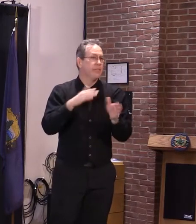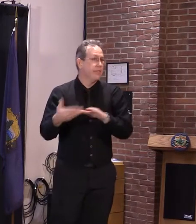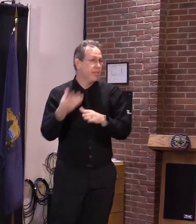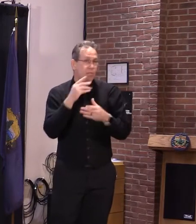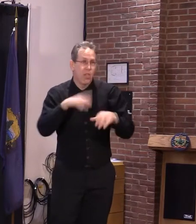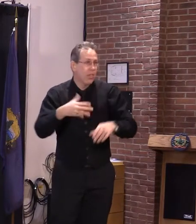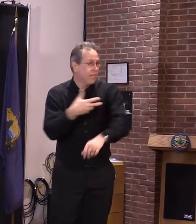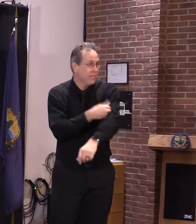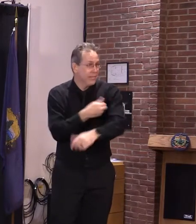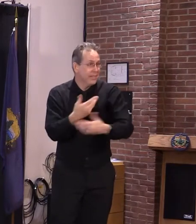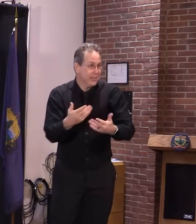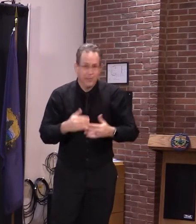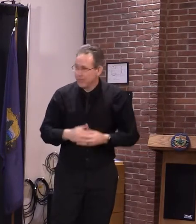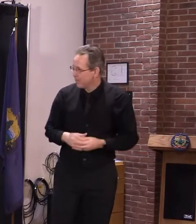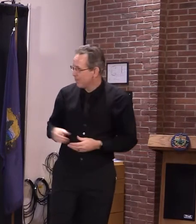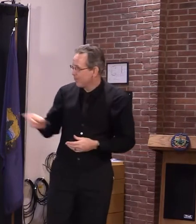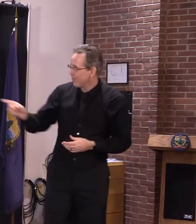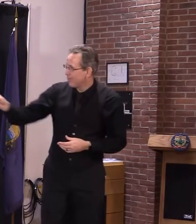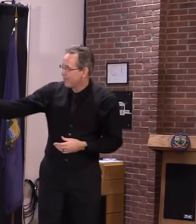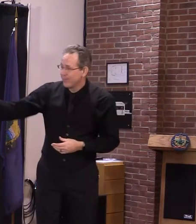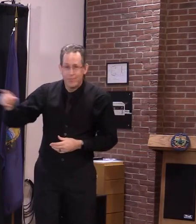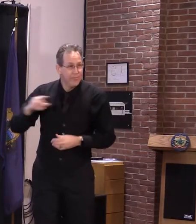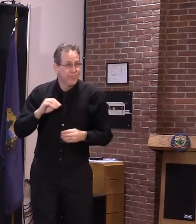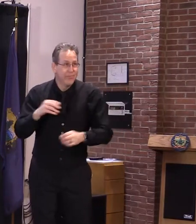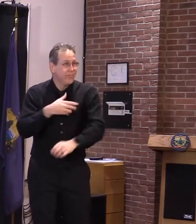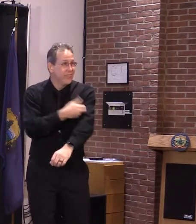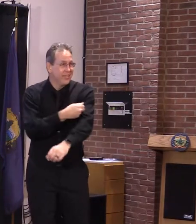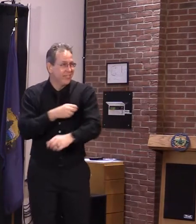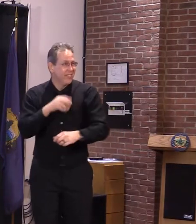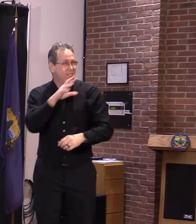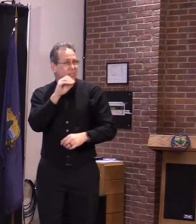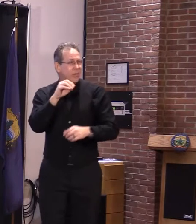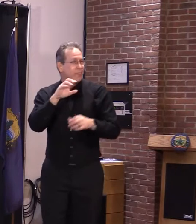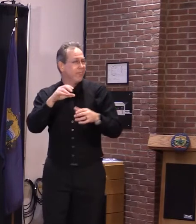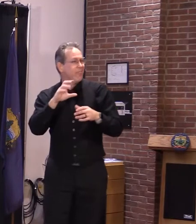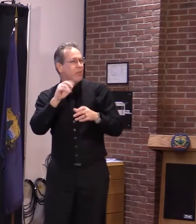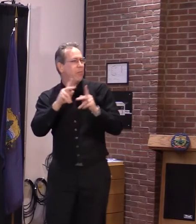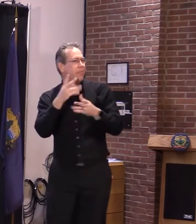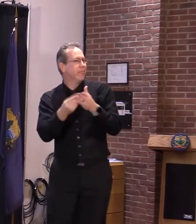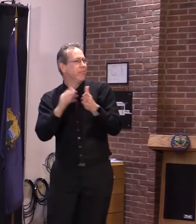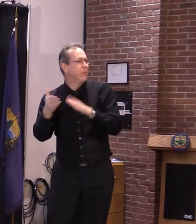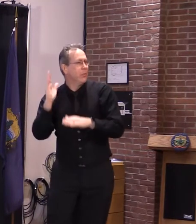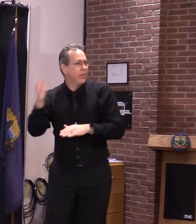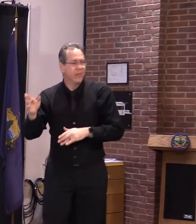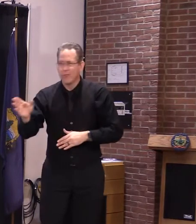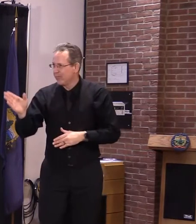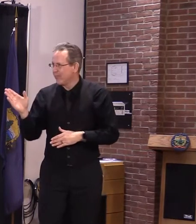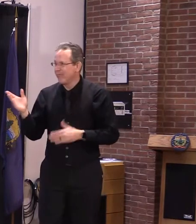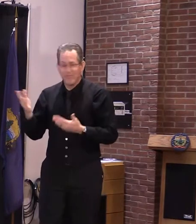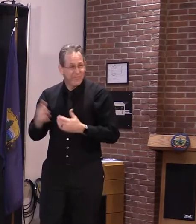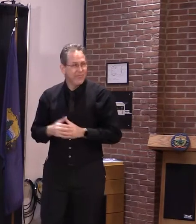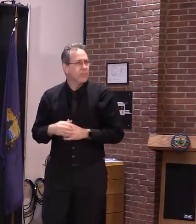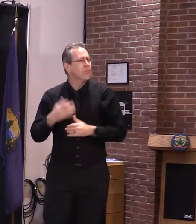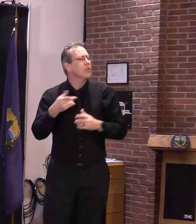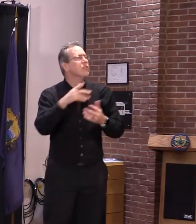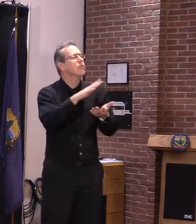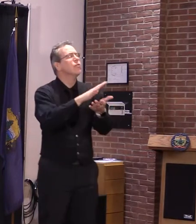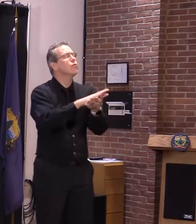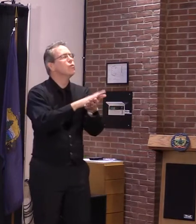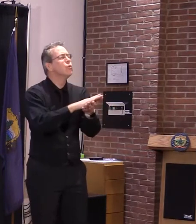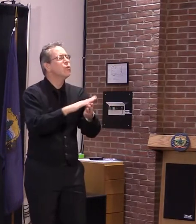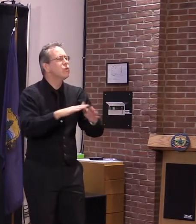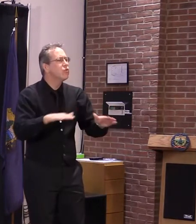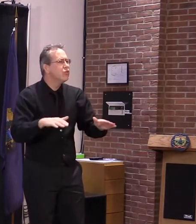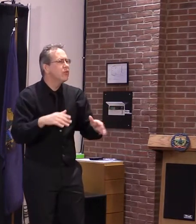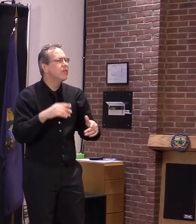not fully vaccinated compared to those who are fully vaccinated and boosted. And then just finally here, a couple of updates on vaccination